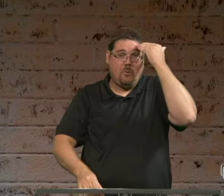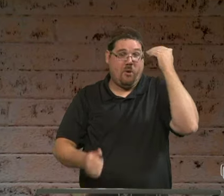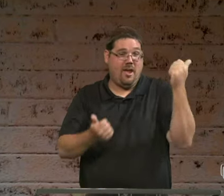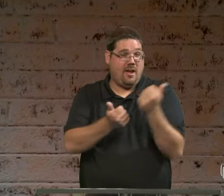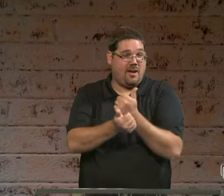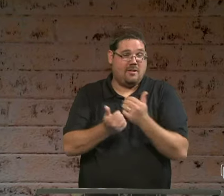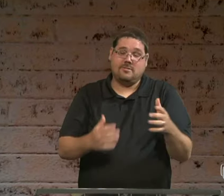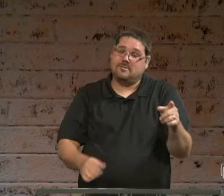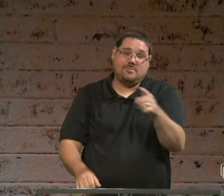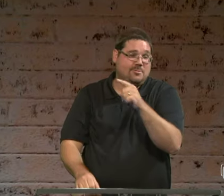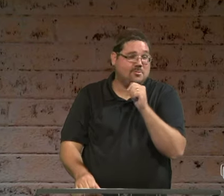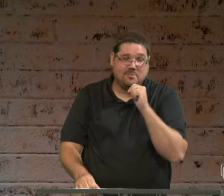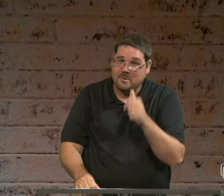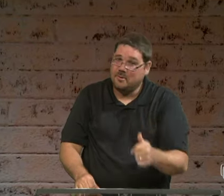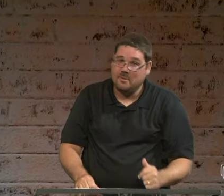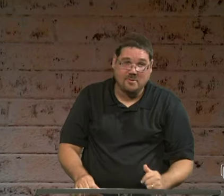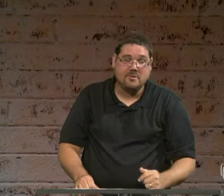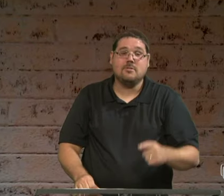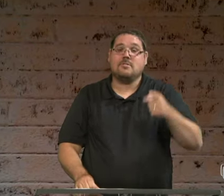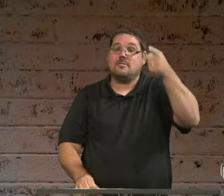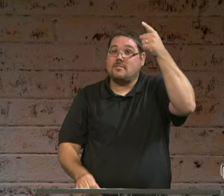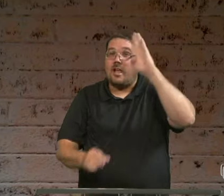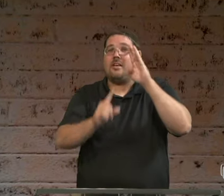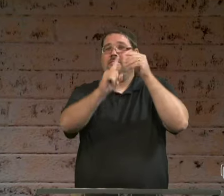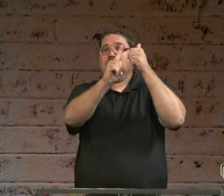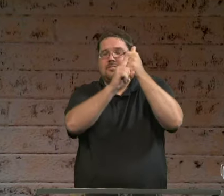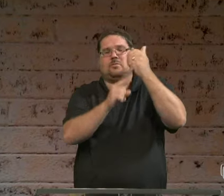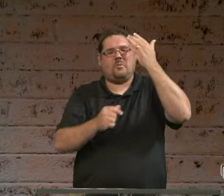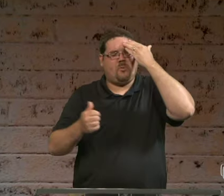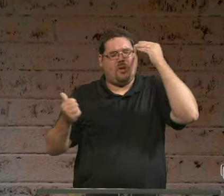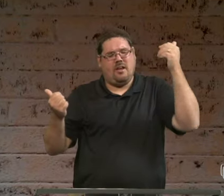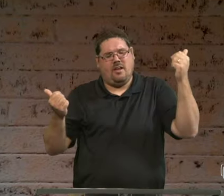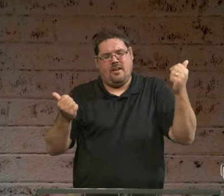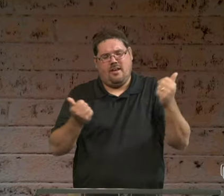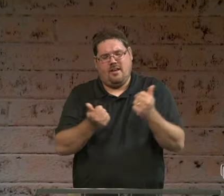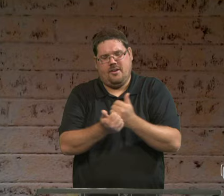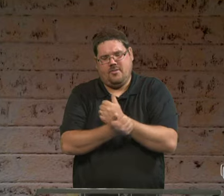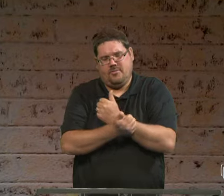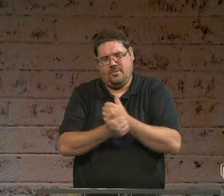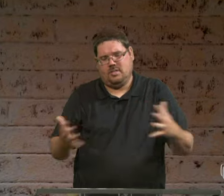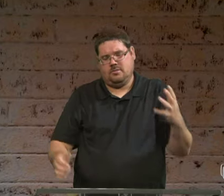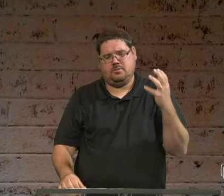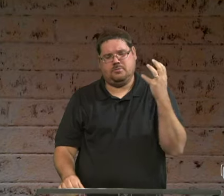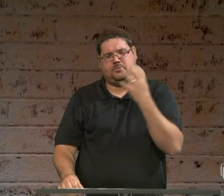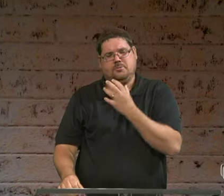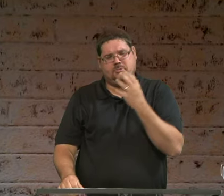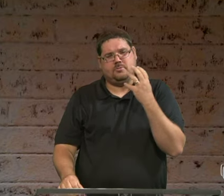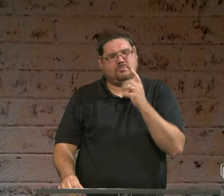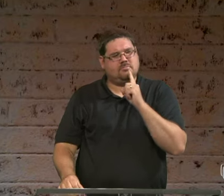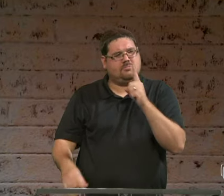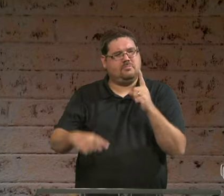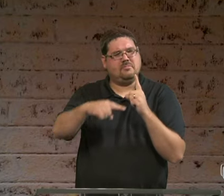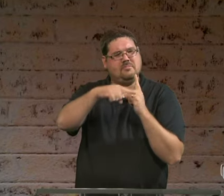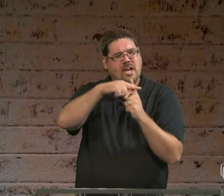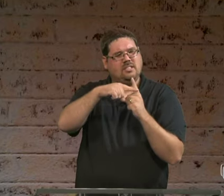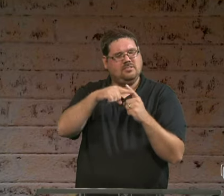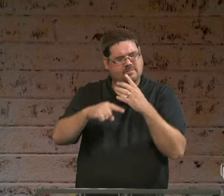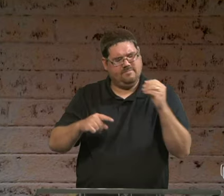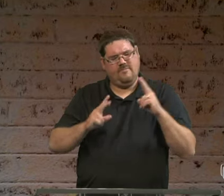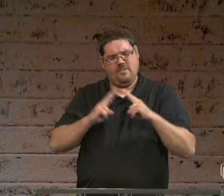have. You don't know enough. God knows everything about you. And